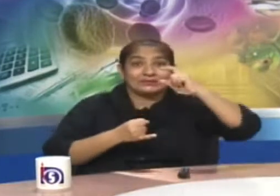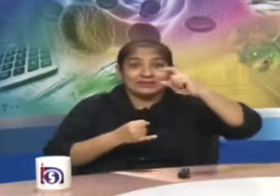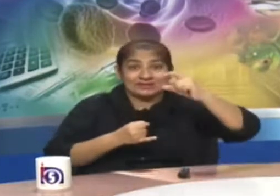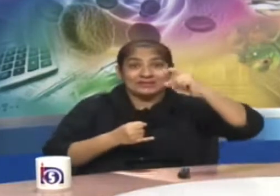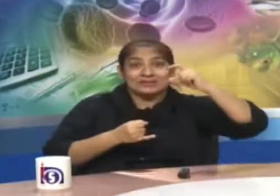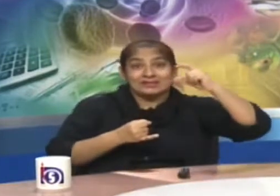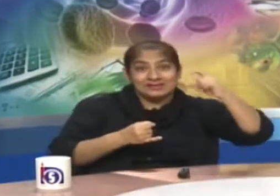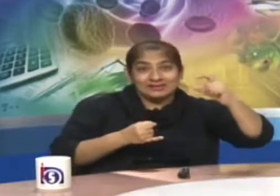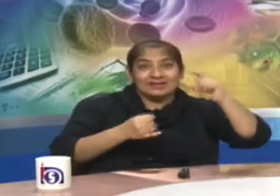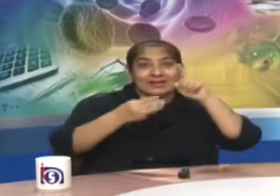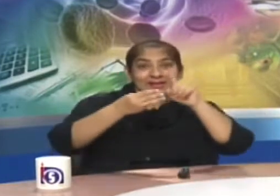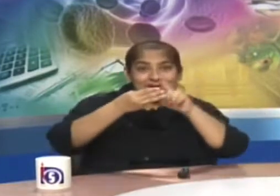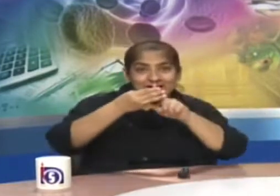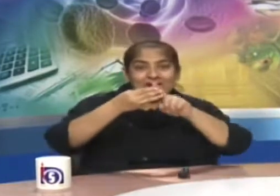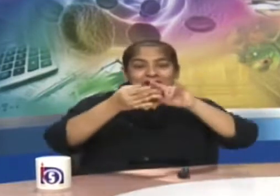PSU securities.